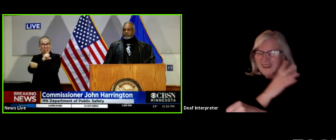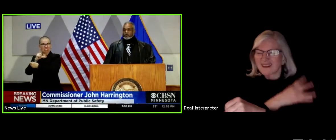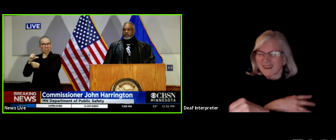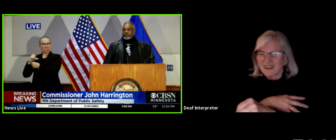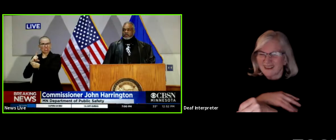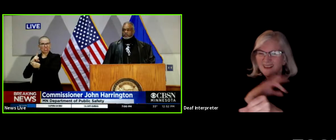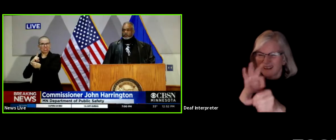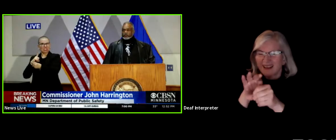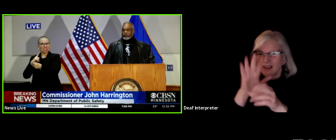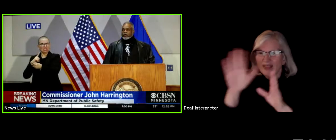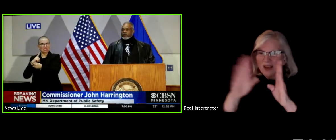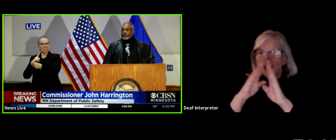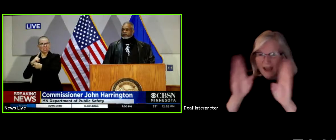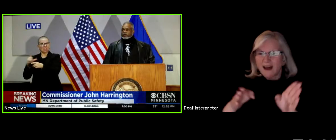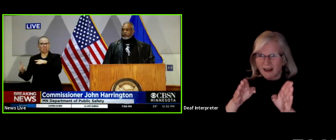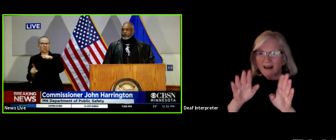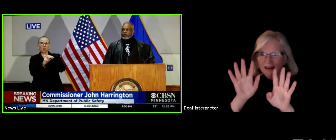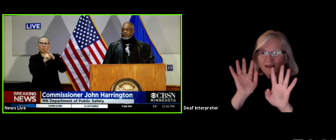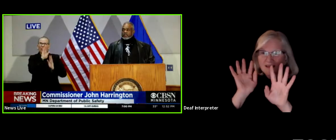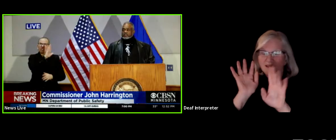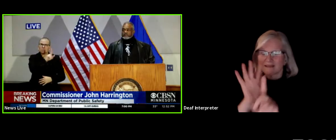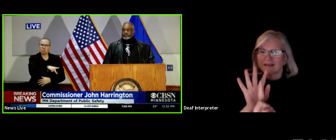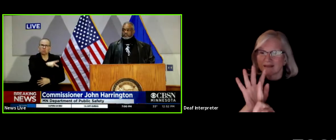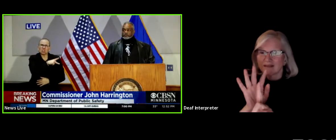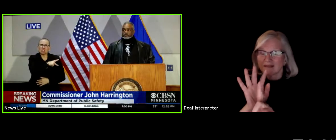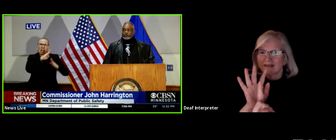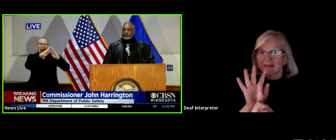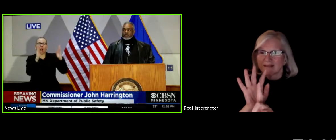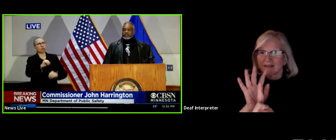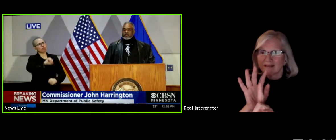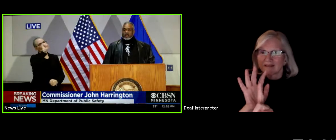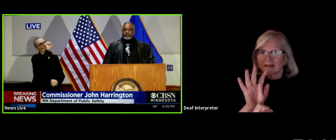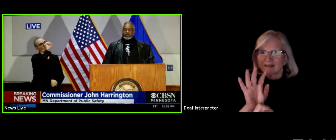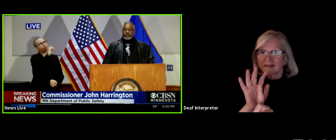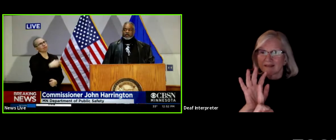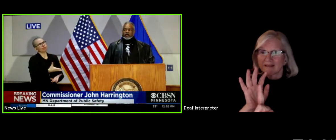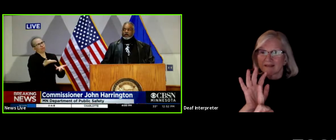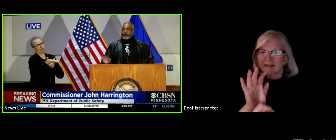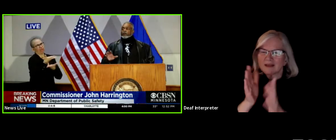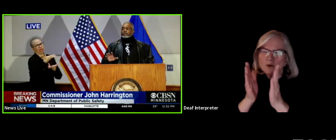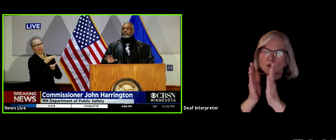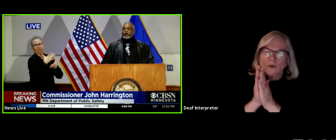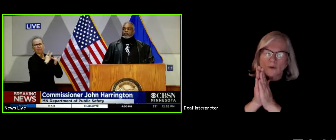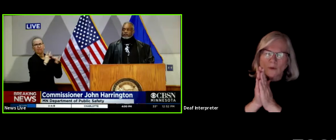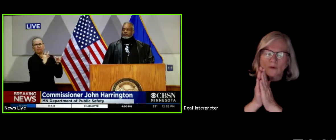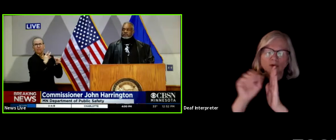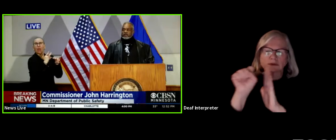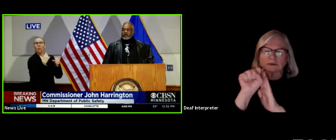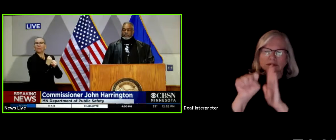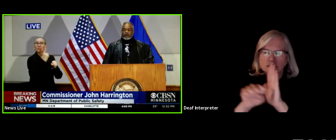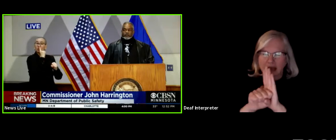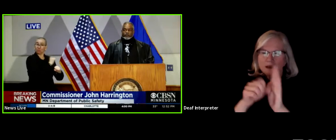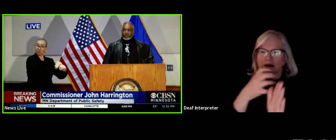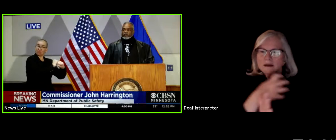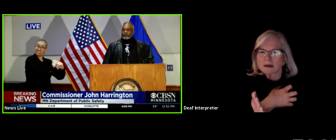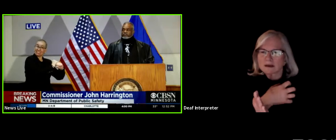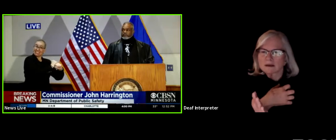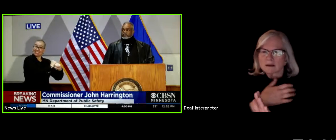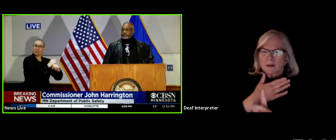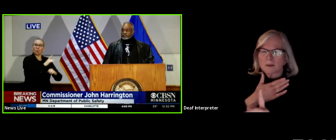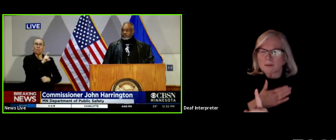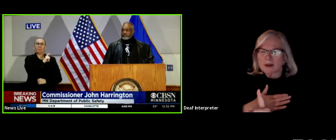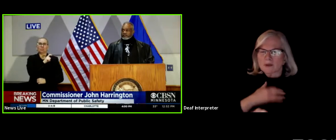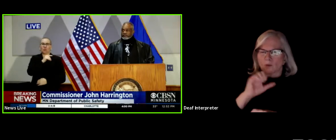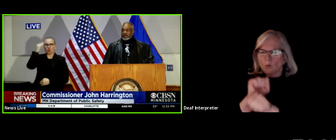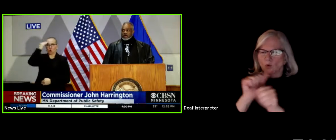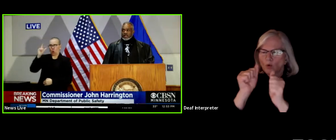of Minnesota to work with their local elected officials so that they are already on alert about where those